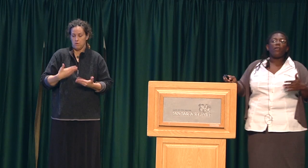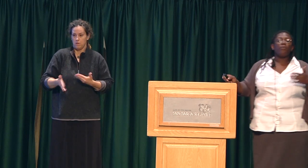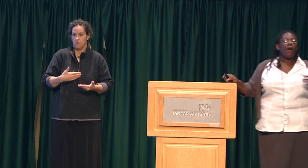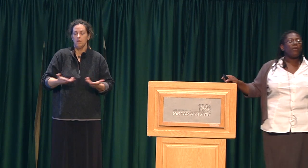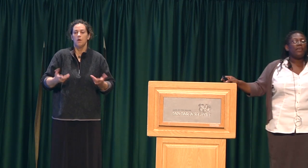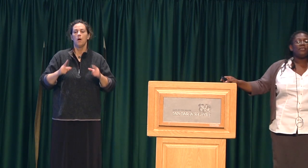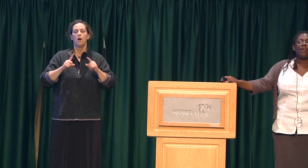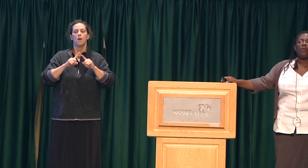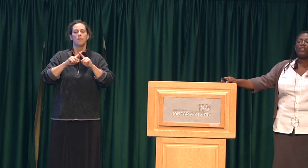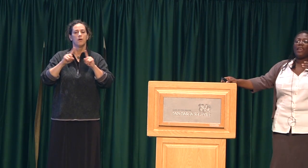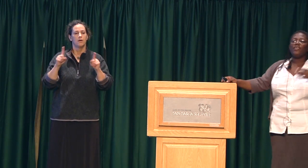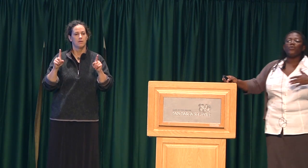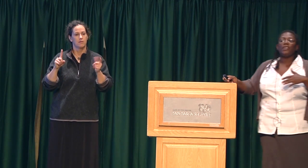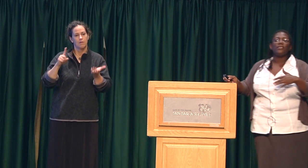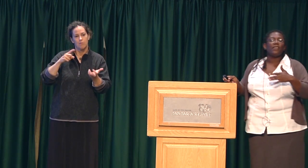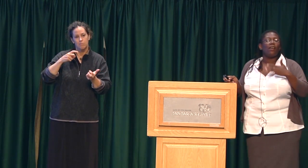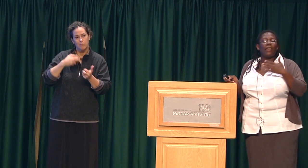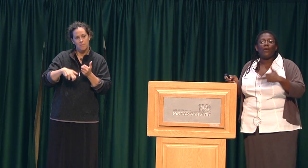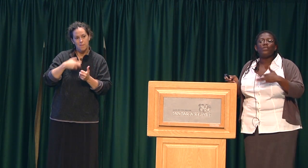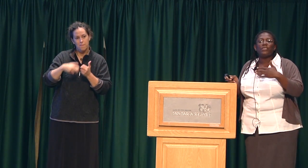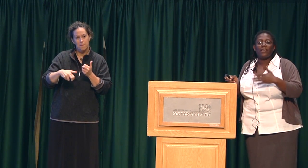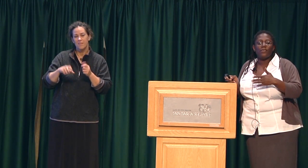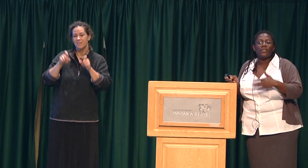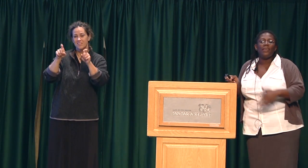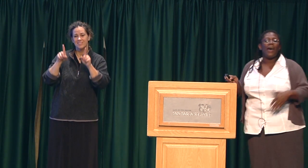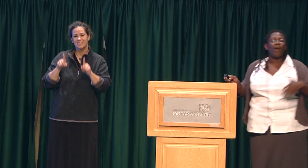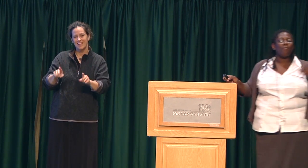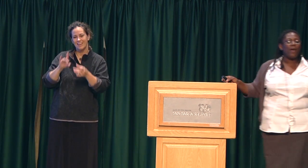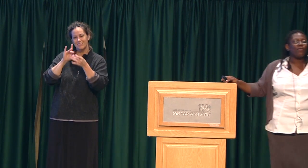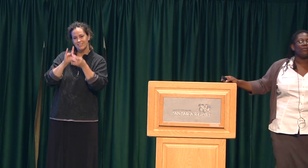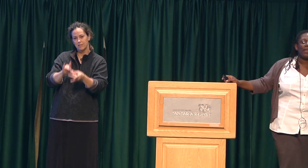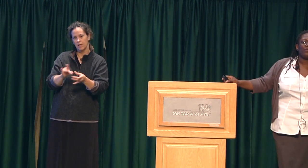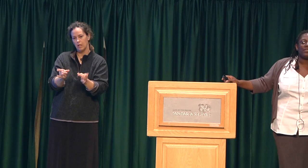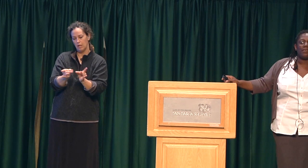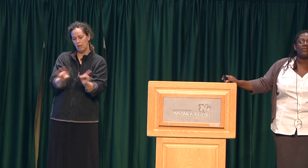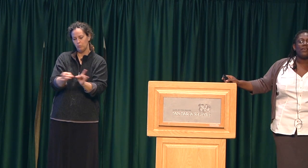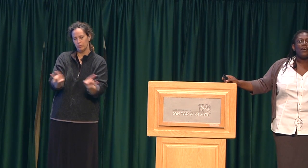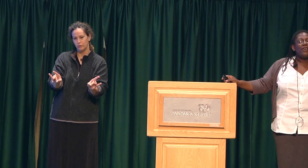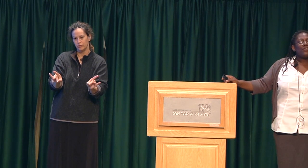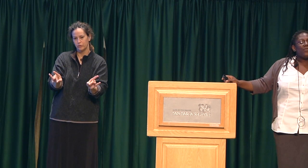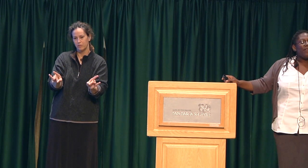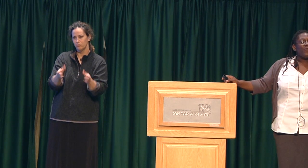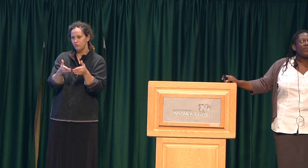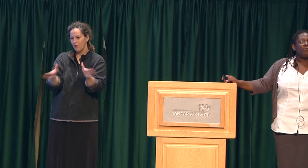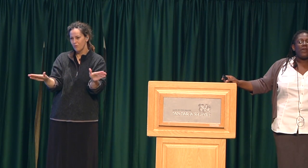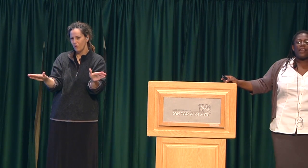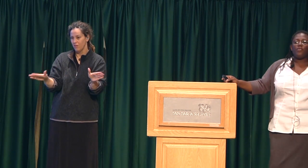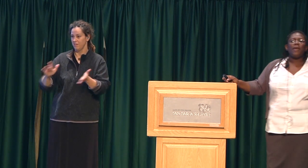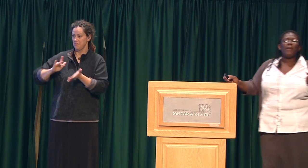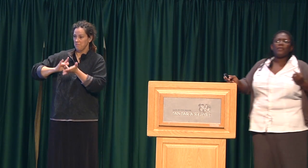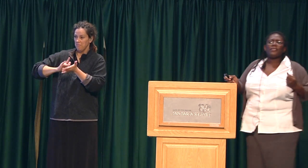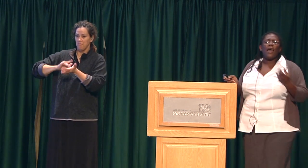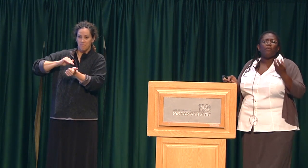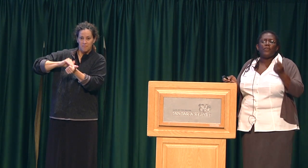I think part of the problem is that when we test, we're testing on language skills and not our medical language skills. So therefore, there's a